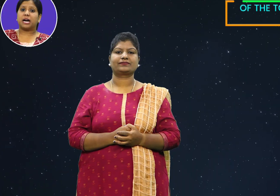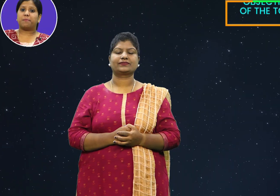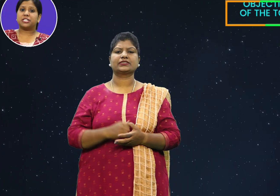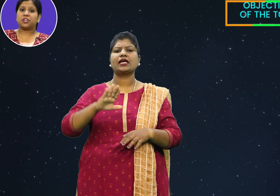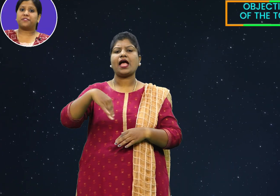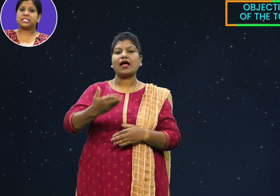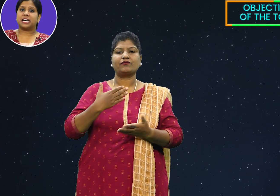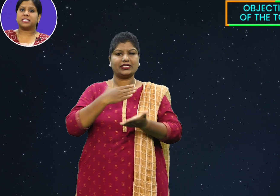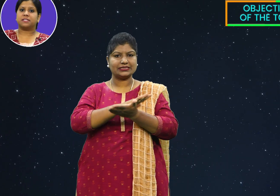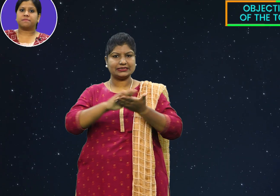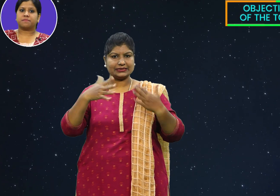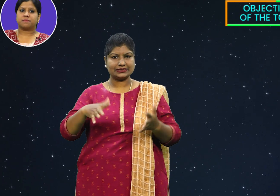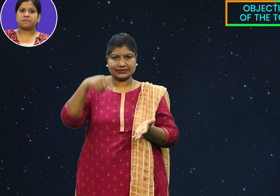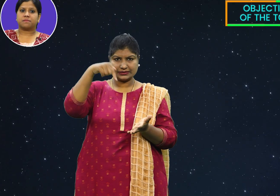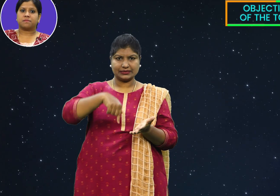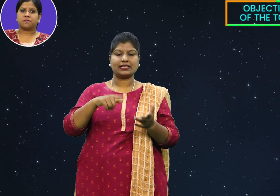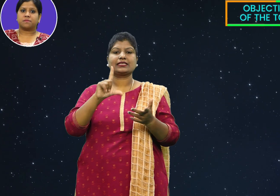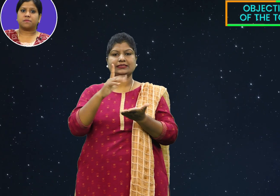After completion of this lesson,